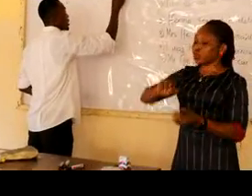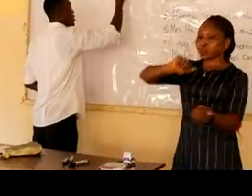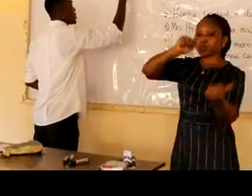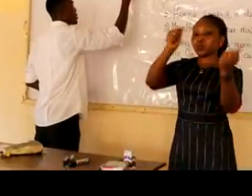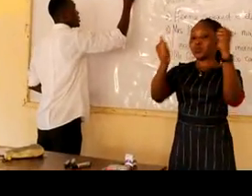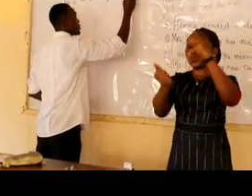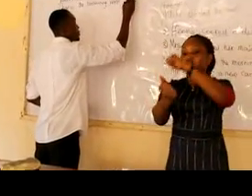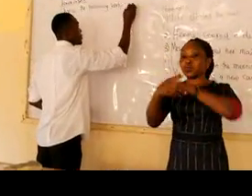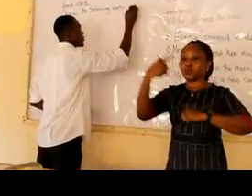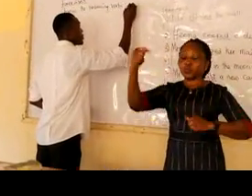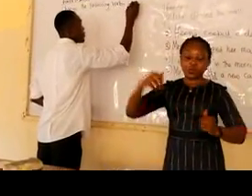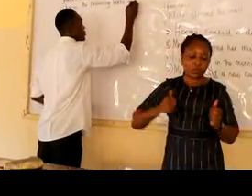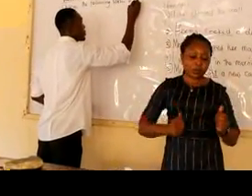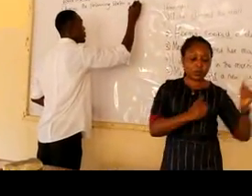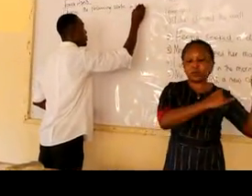in brackets